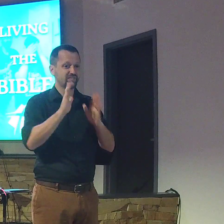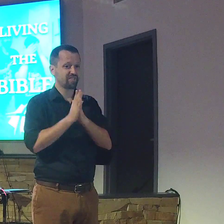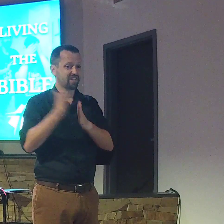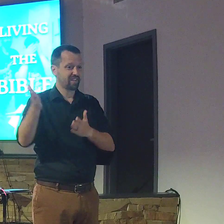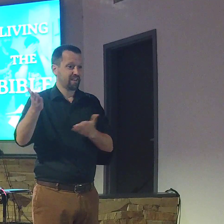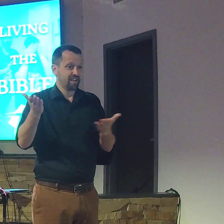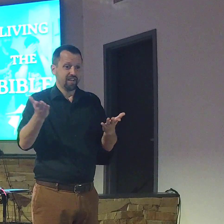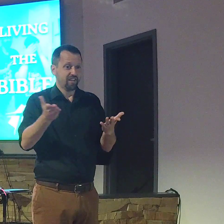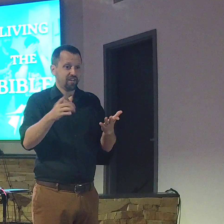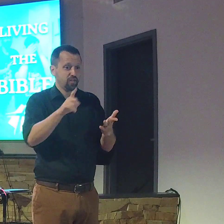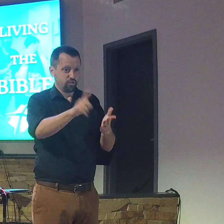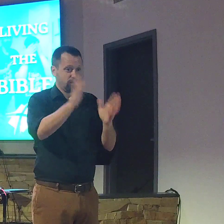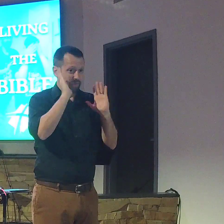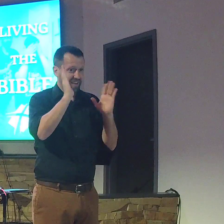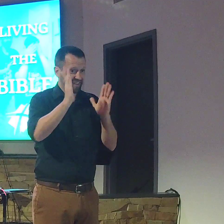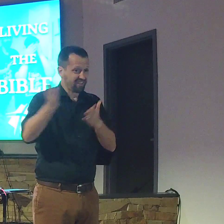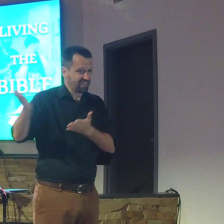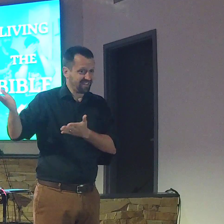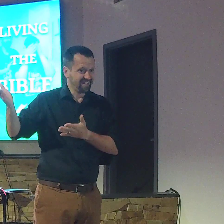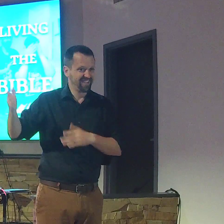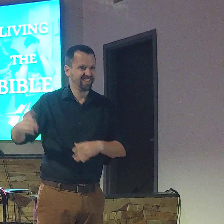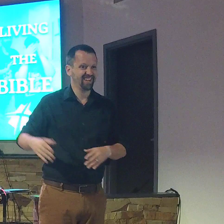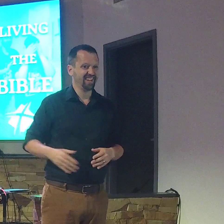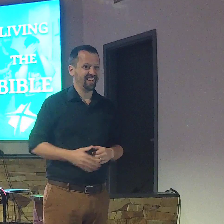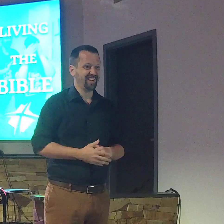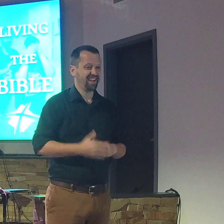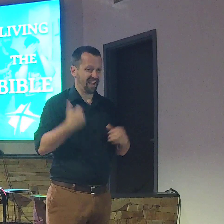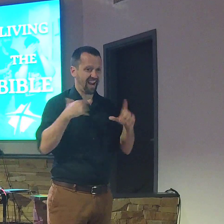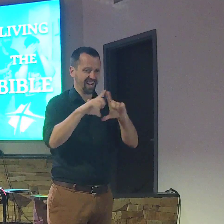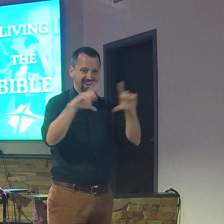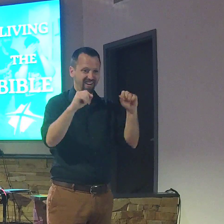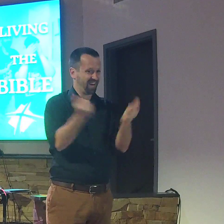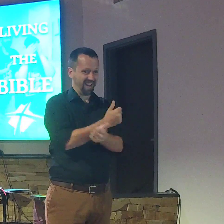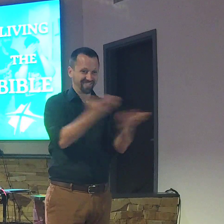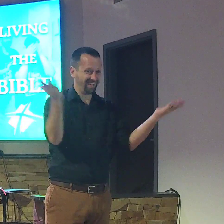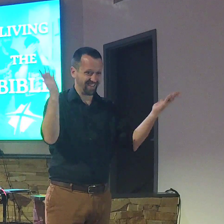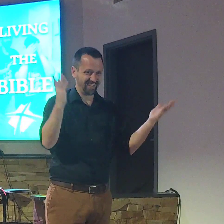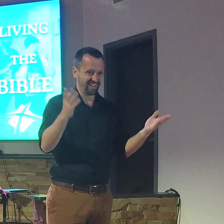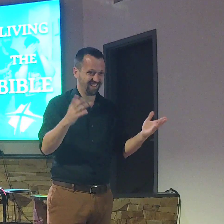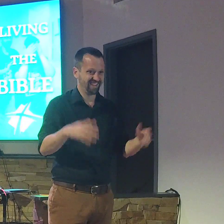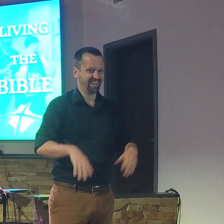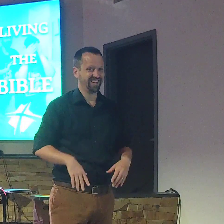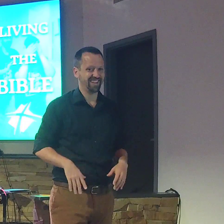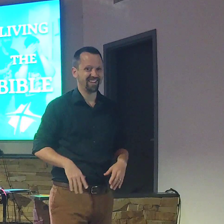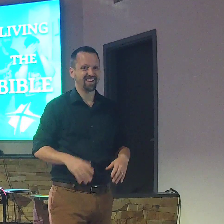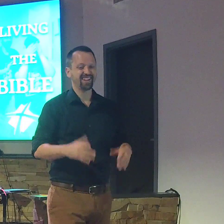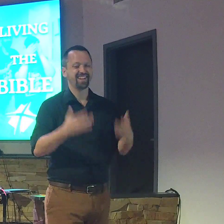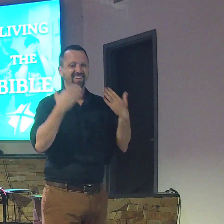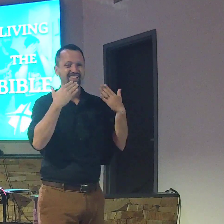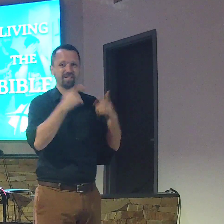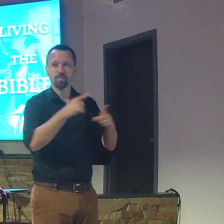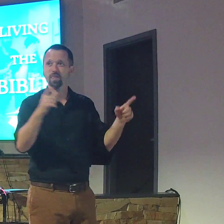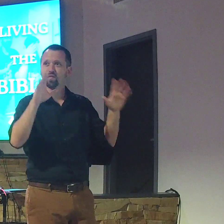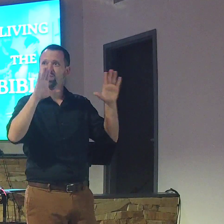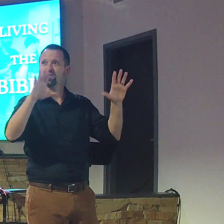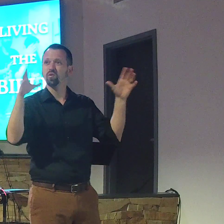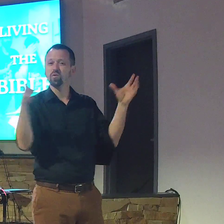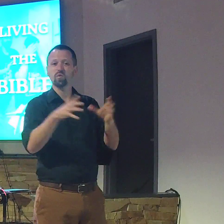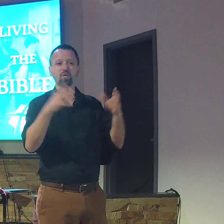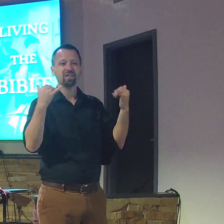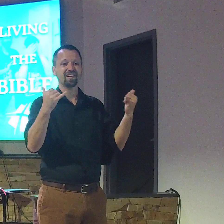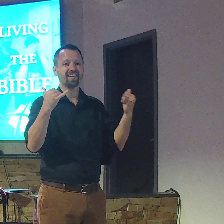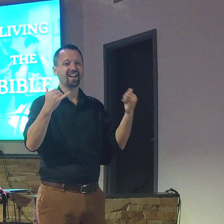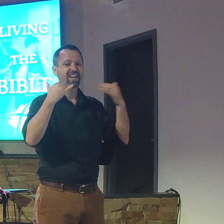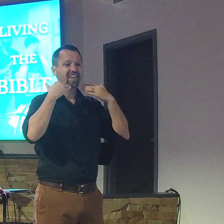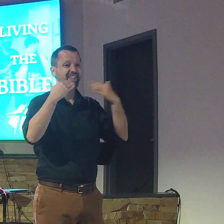So thank you for being here today. Those that are watching online, those of you that are in person, we appreciate your faithfulness. What a great crowd we have here today. And you've come